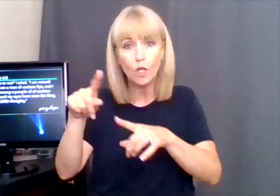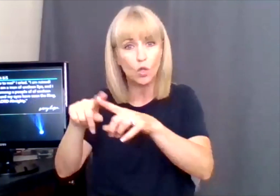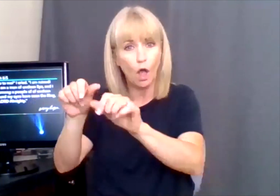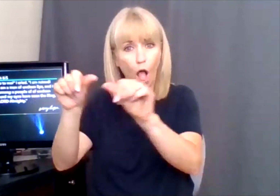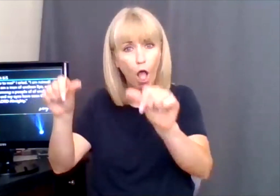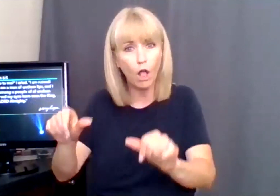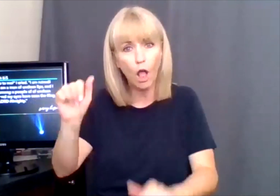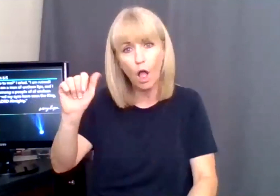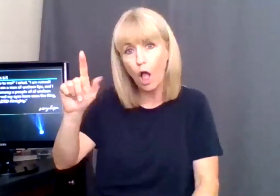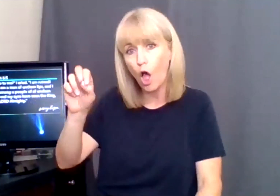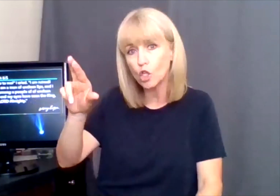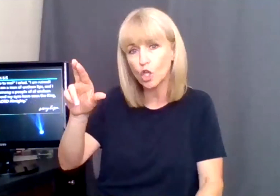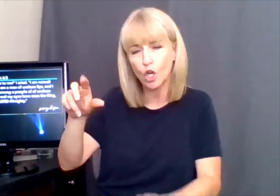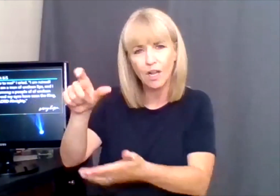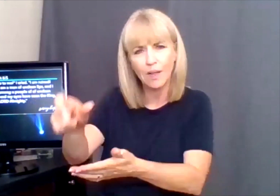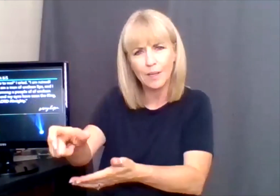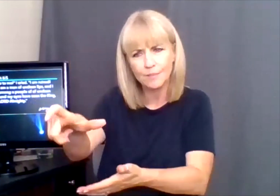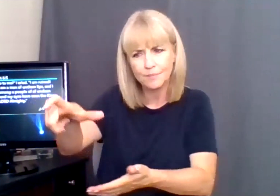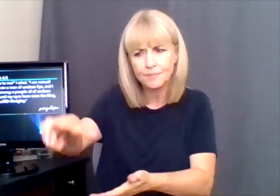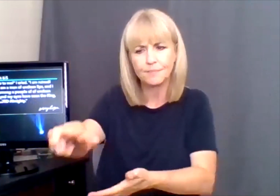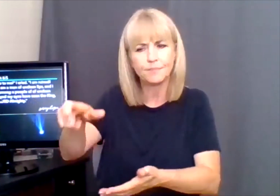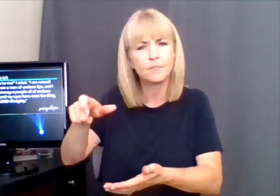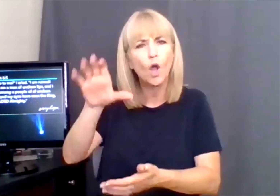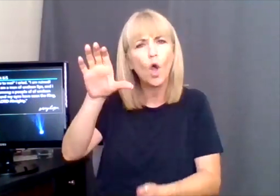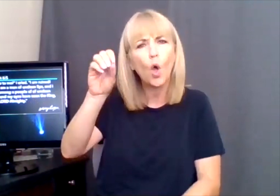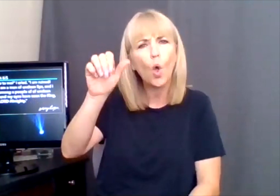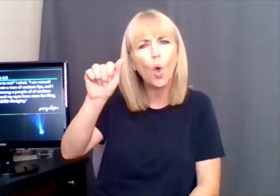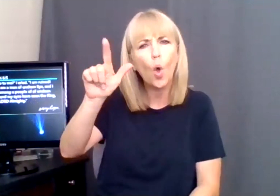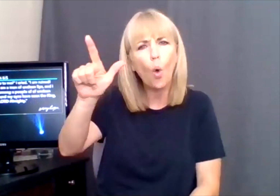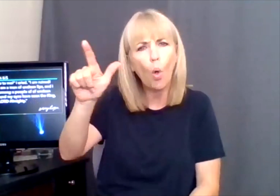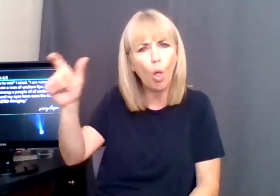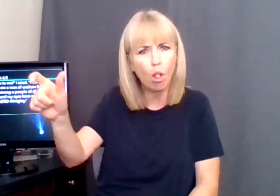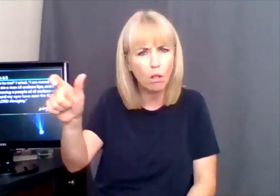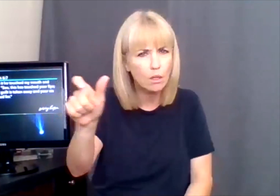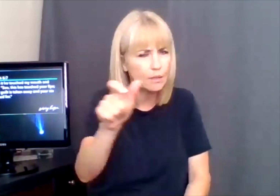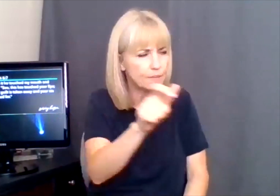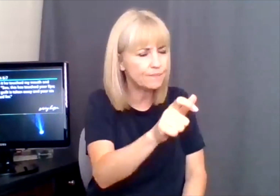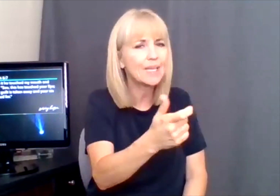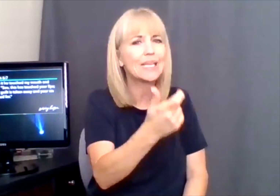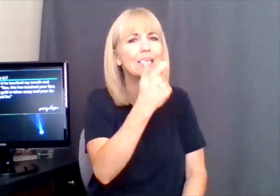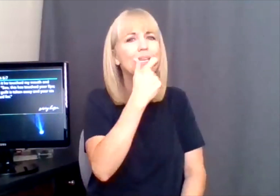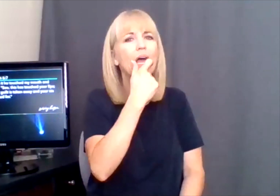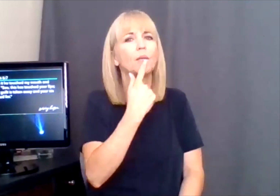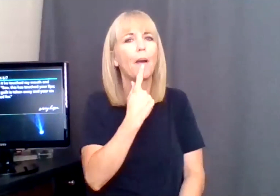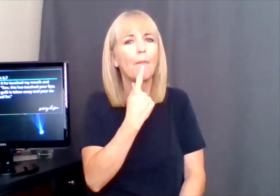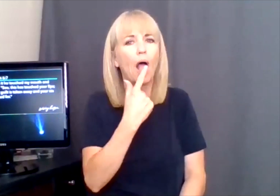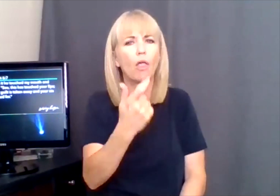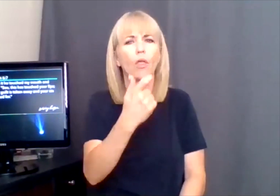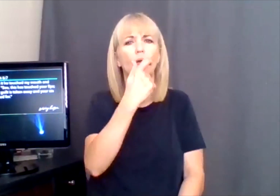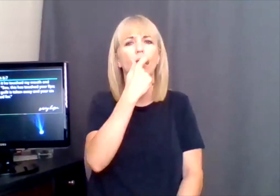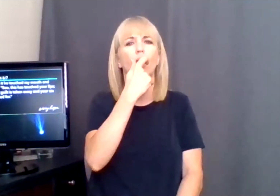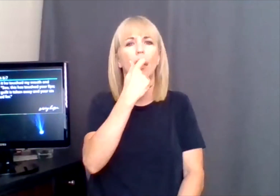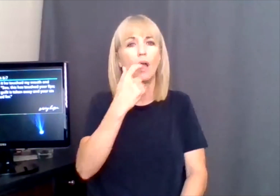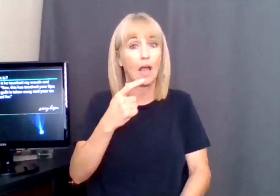place of repentance and confession and forgiveness. So he took those coals. And verse 7, it says, with it he touched my mouth and said, see, this